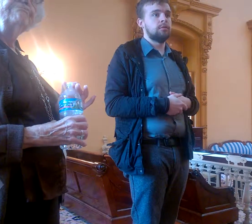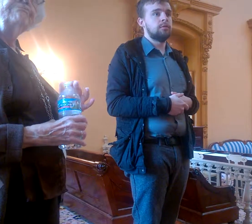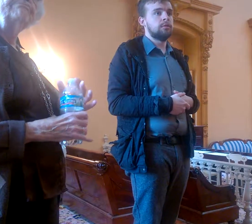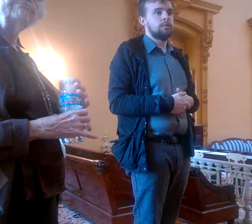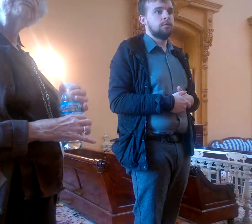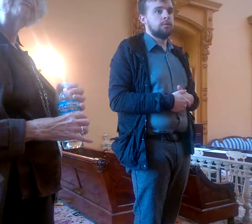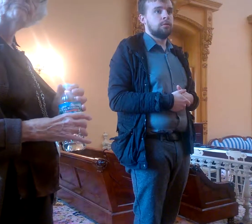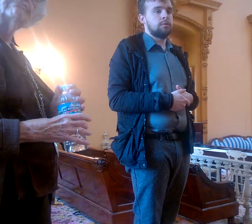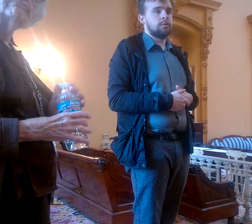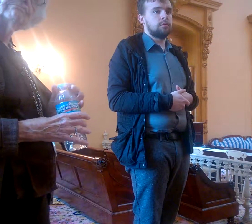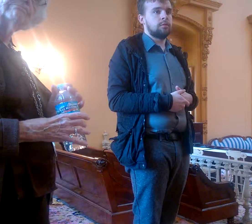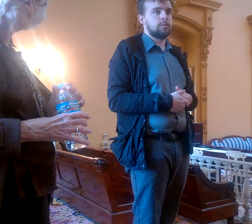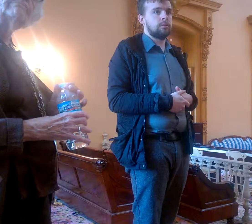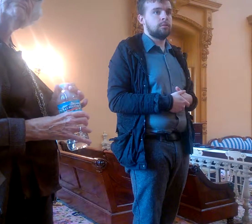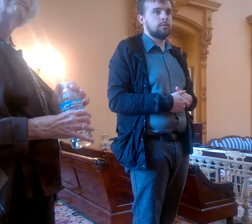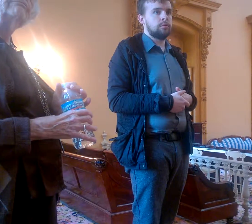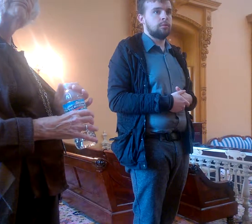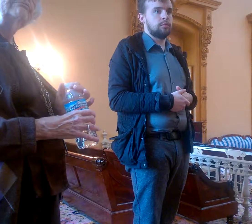sorry.